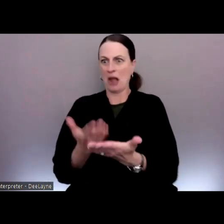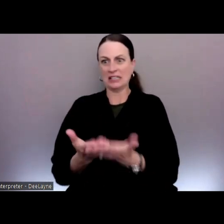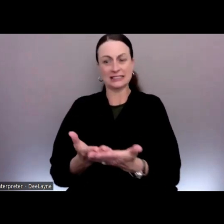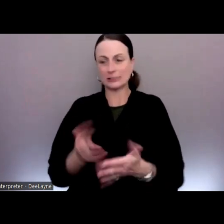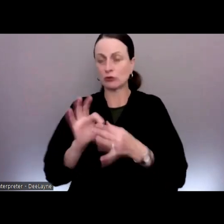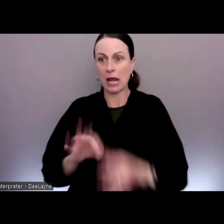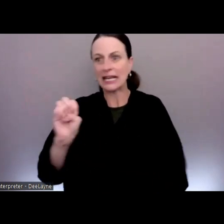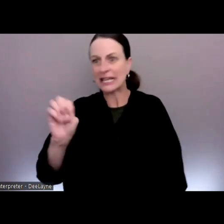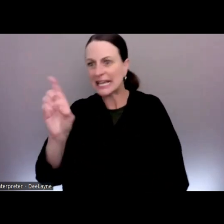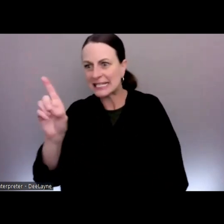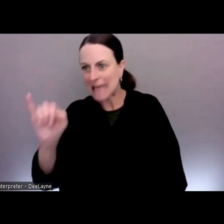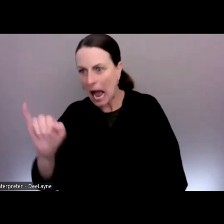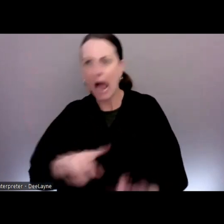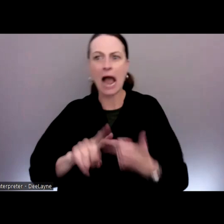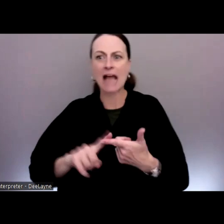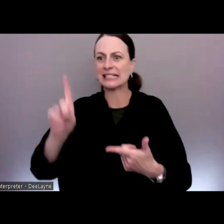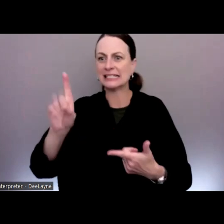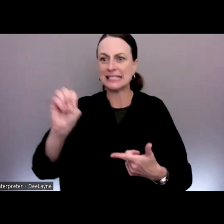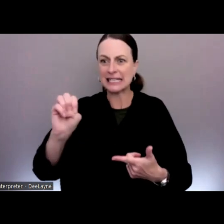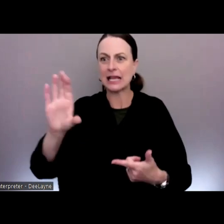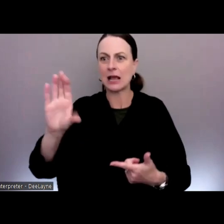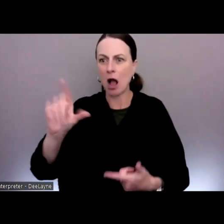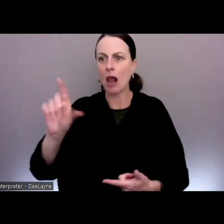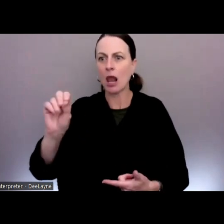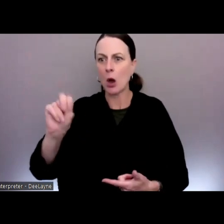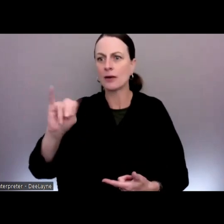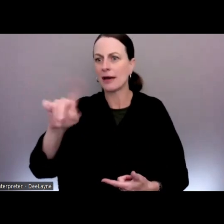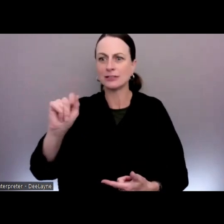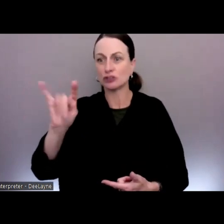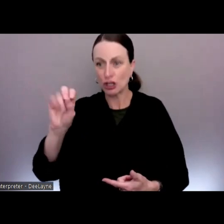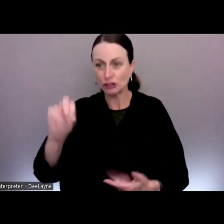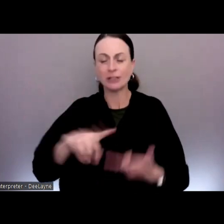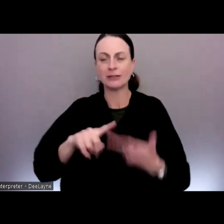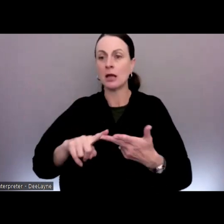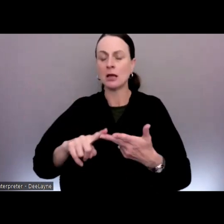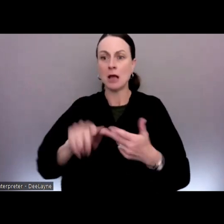EDI, decolonization, and addressing anti-Blackness